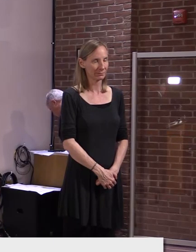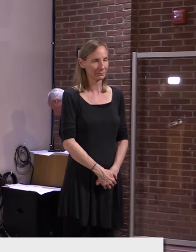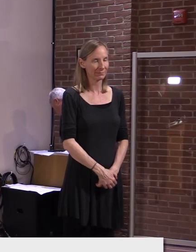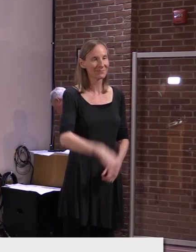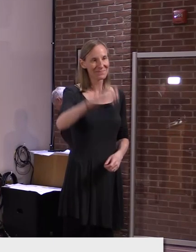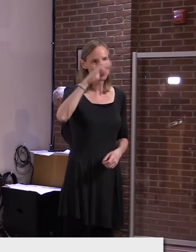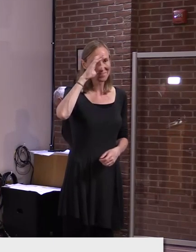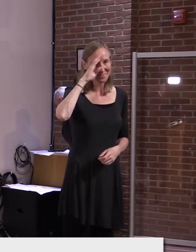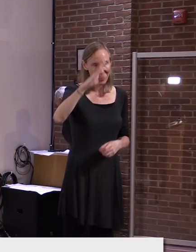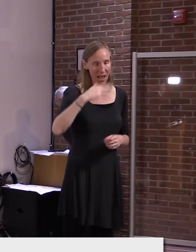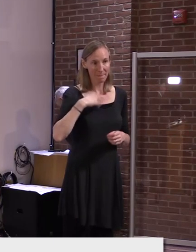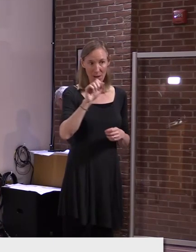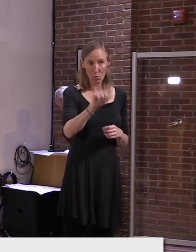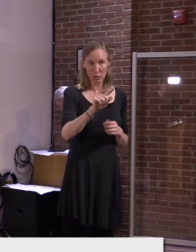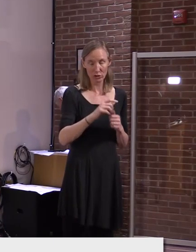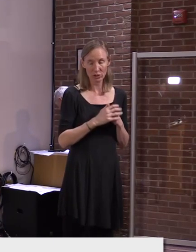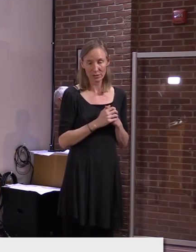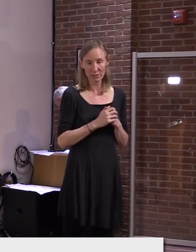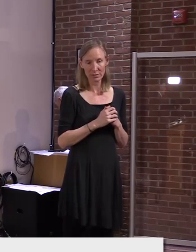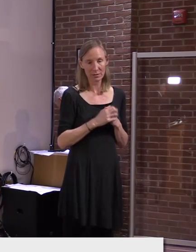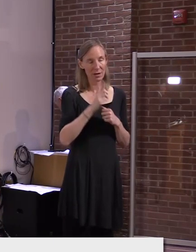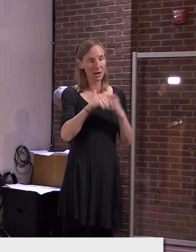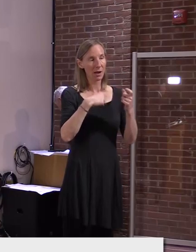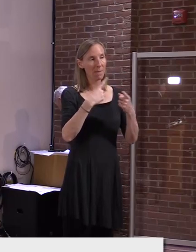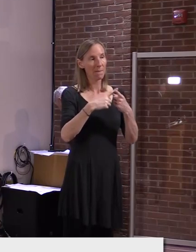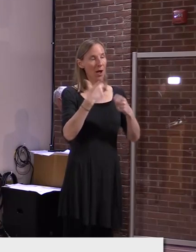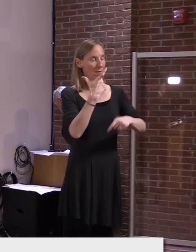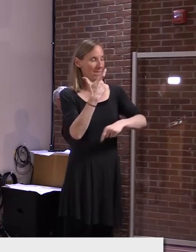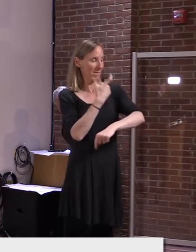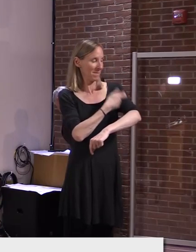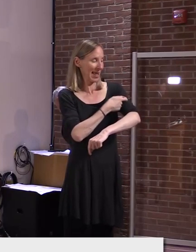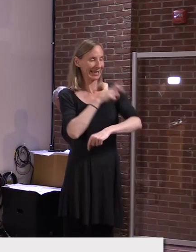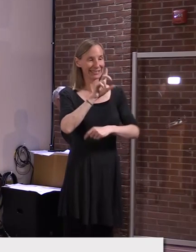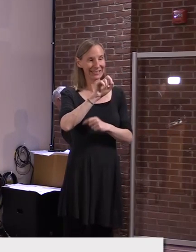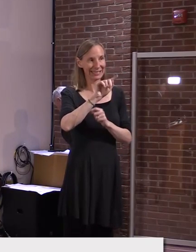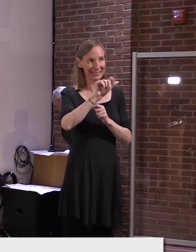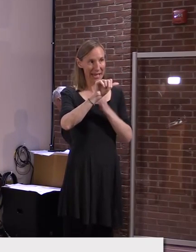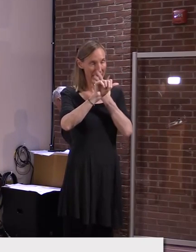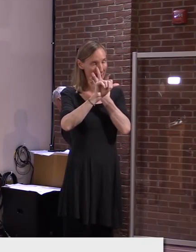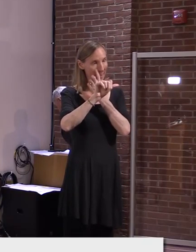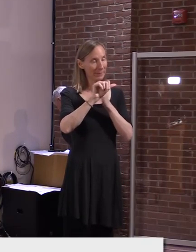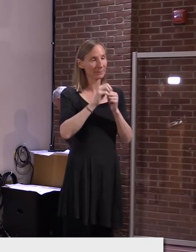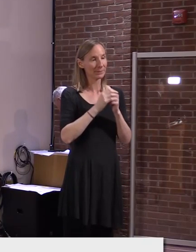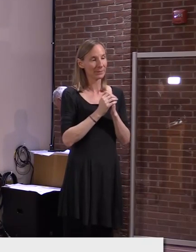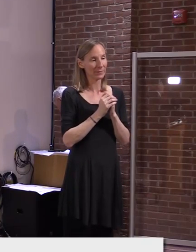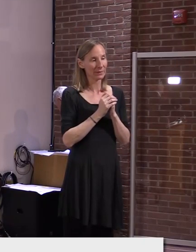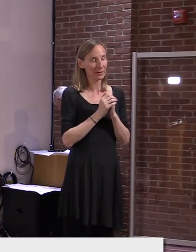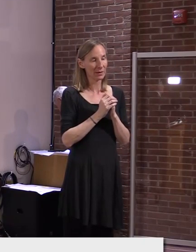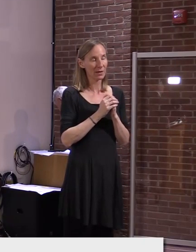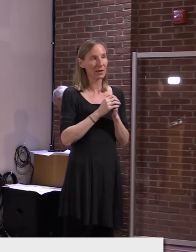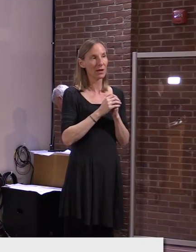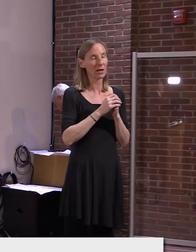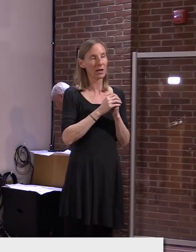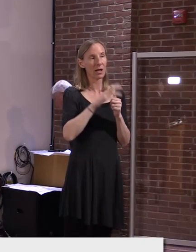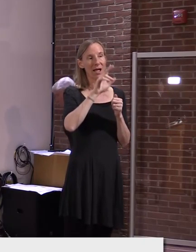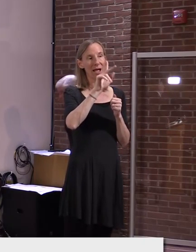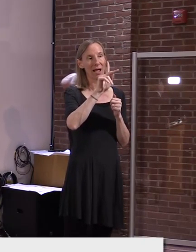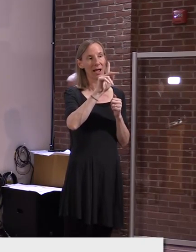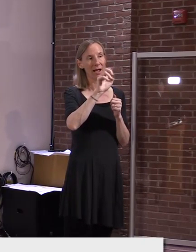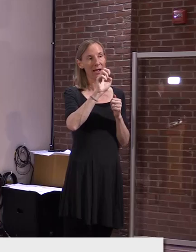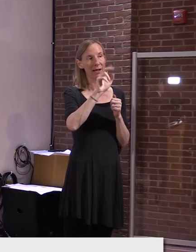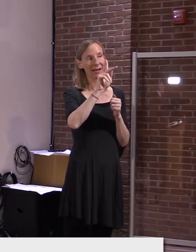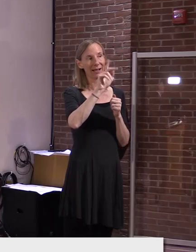Hi, I had a question about some of the vaccine data that we have. There's a story in Kaiser Health News today